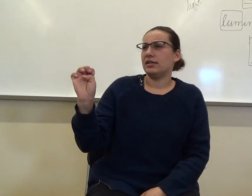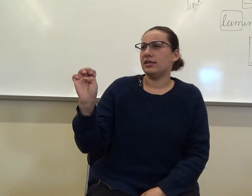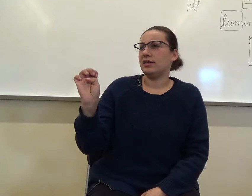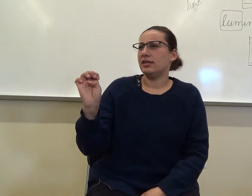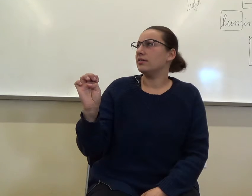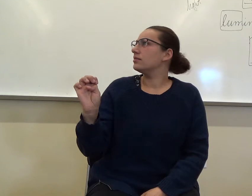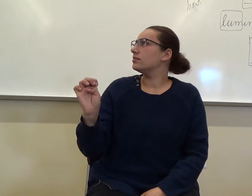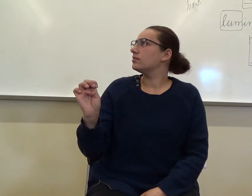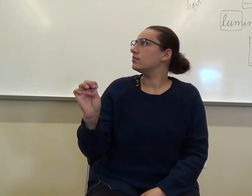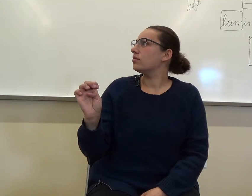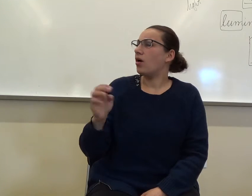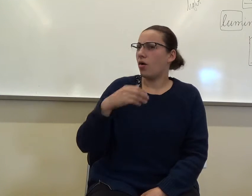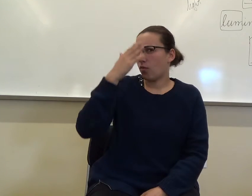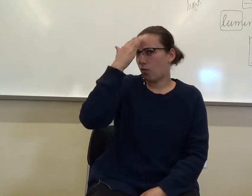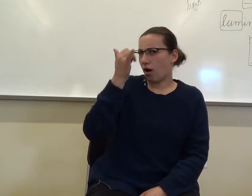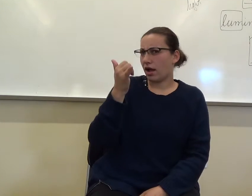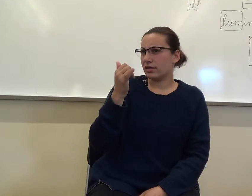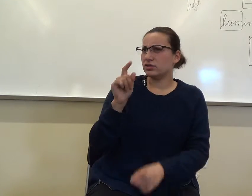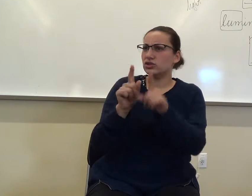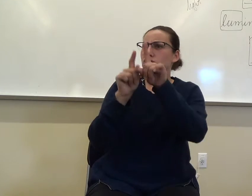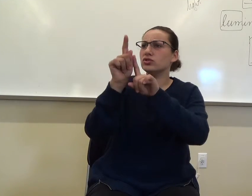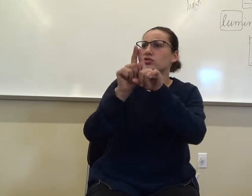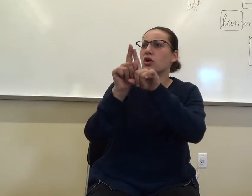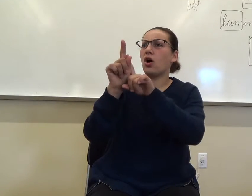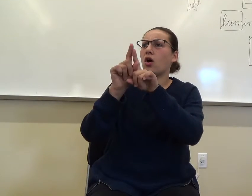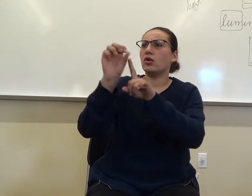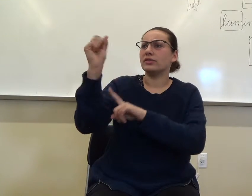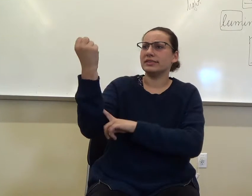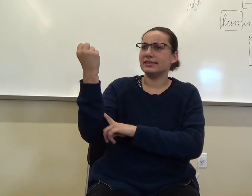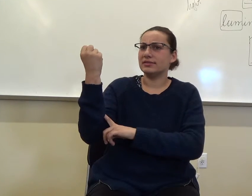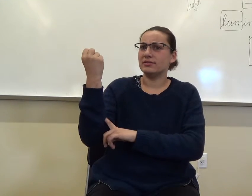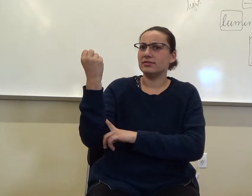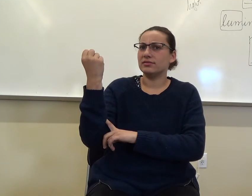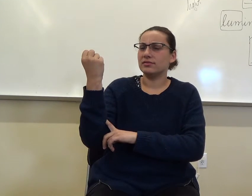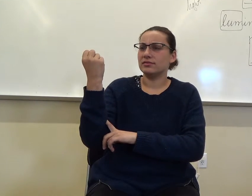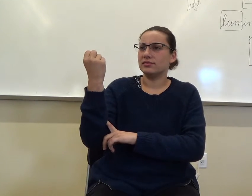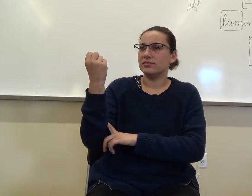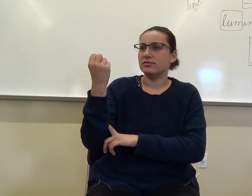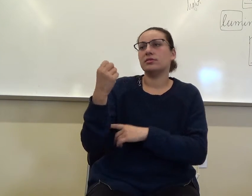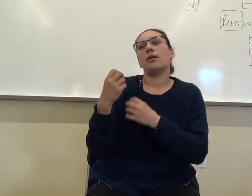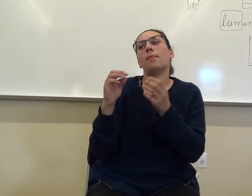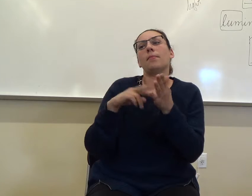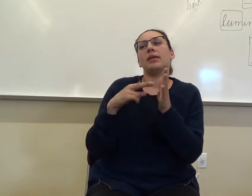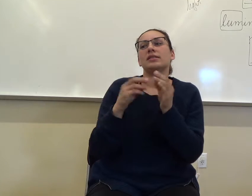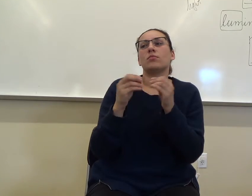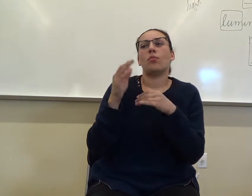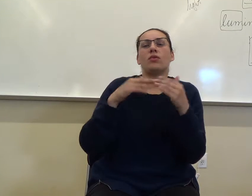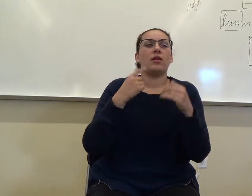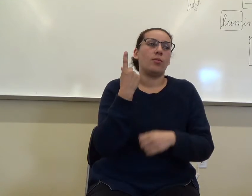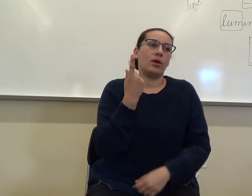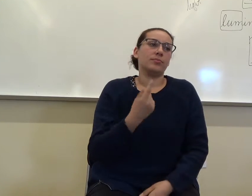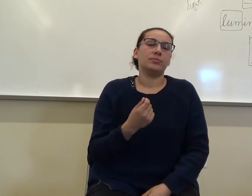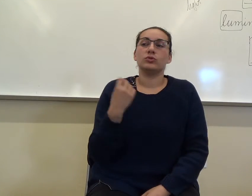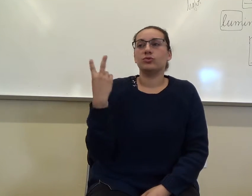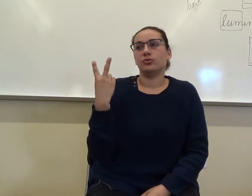S here? Yet, did people have to read that a couple of times before? Yeah, it's a long sentence. Baseball stars